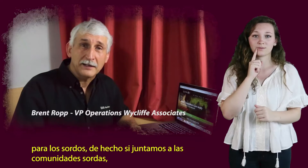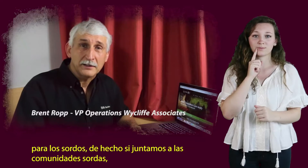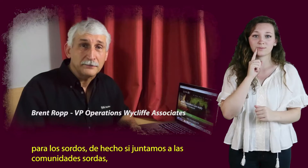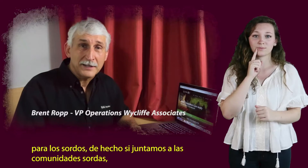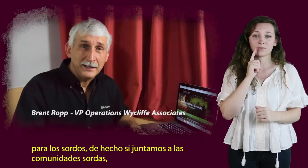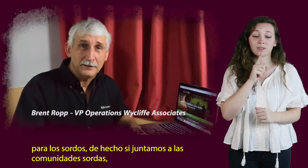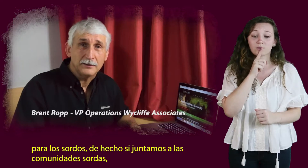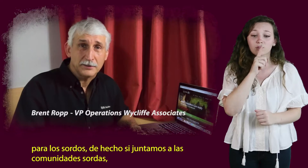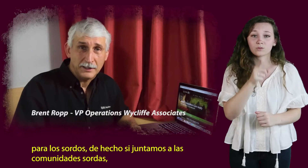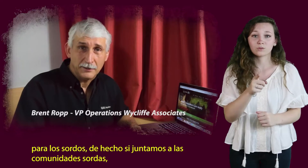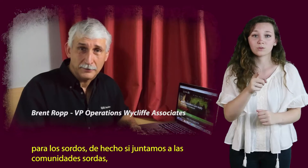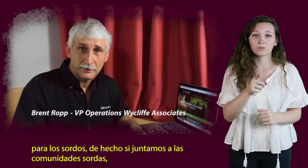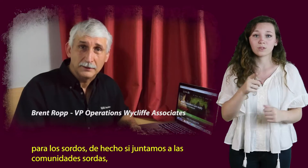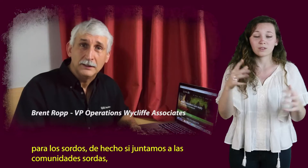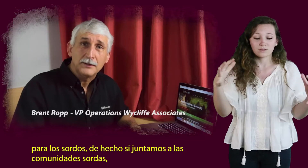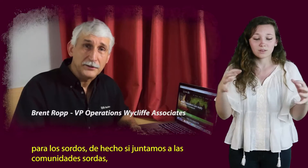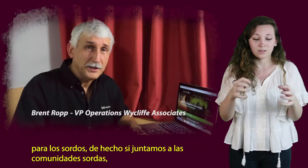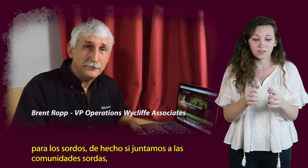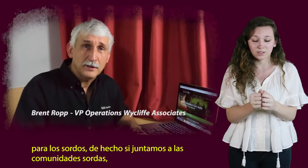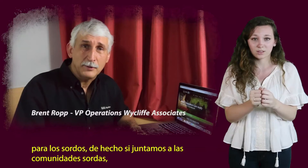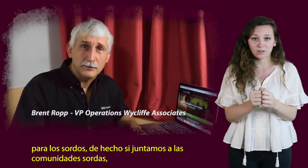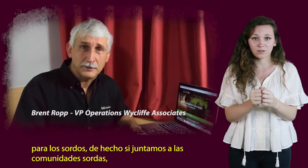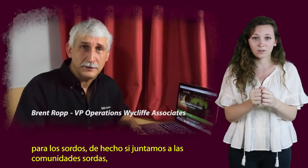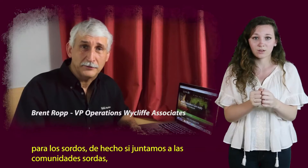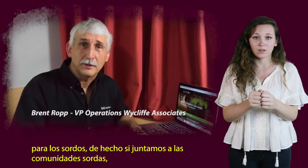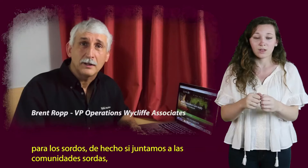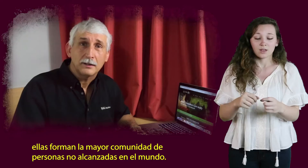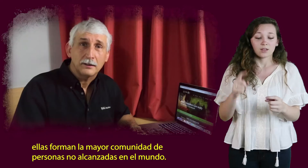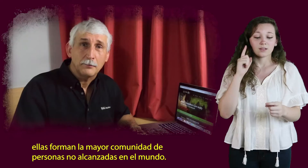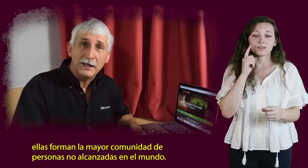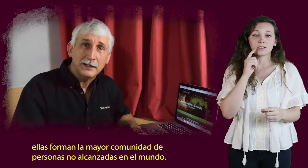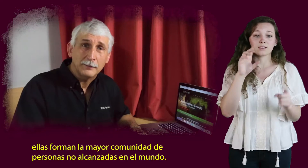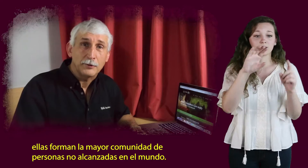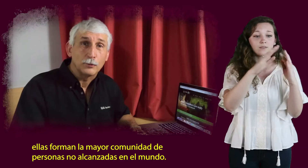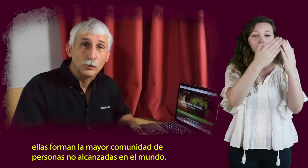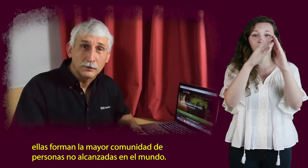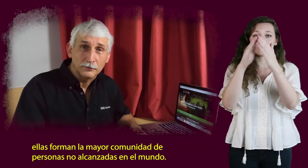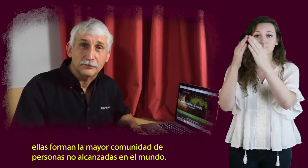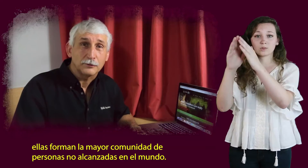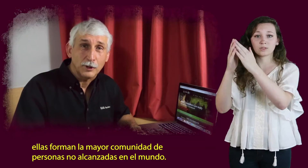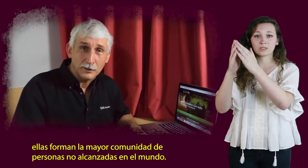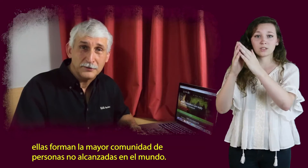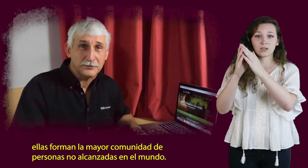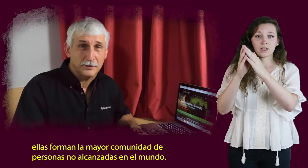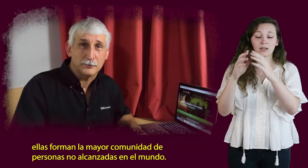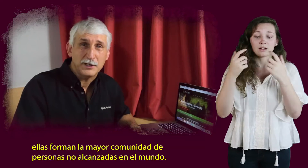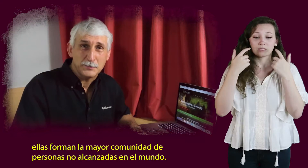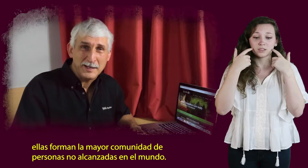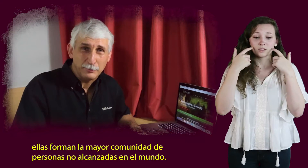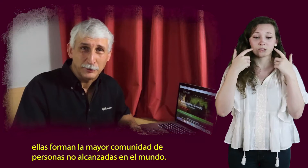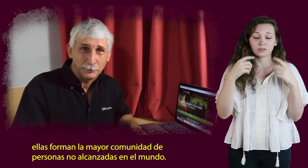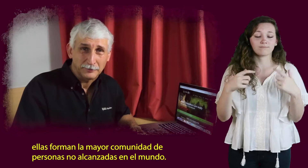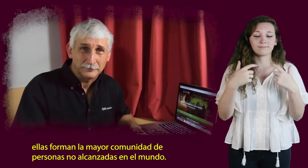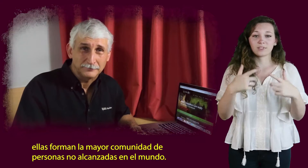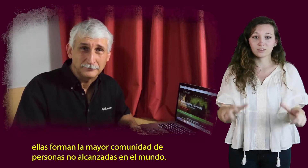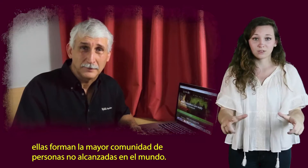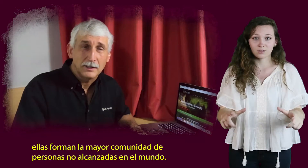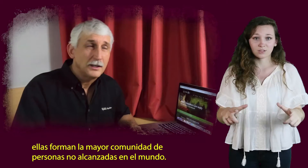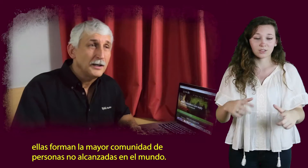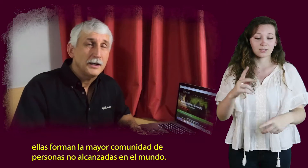In fact, if taken together, the deaf communities make up the world's largest unreached people